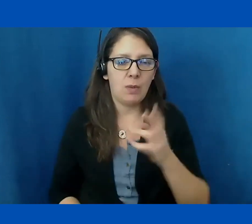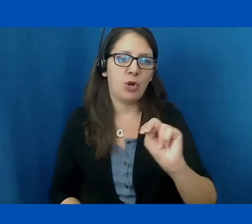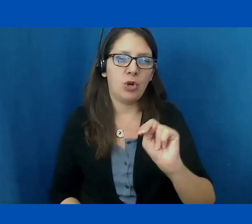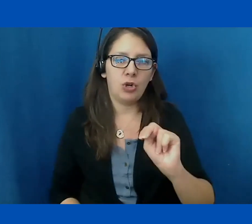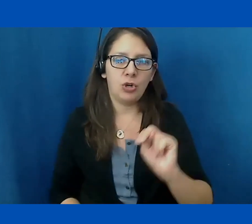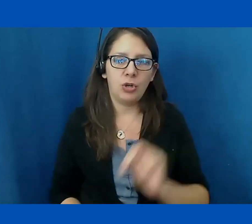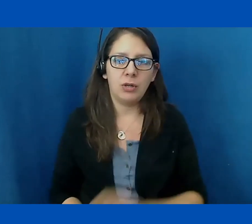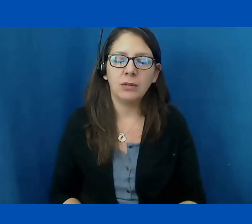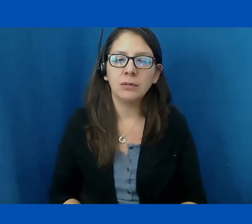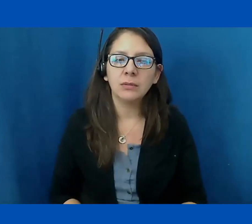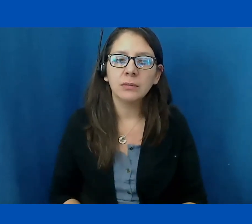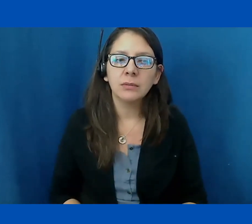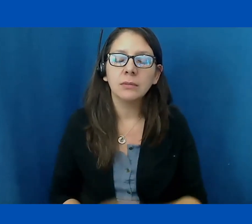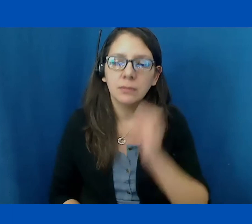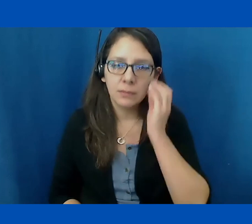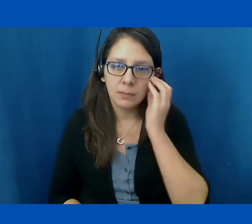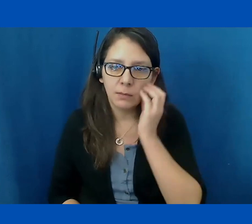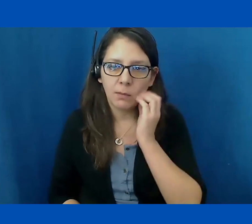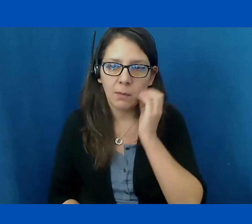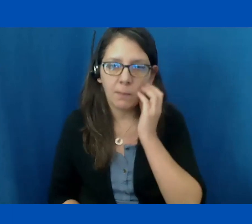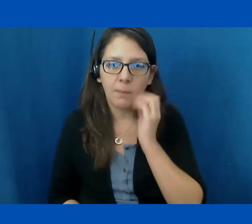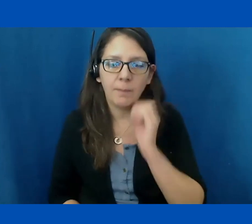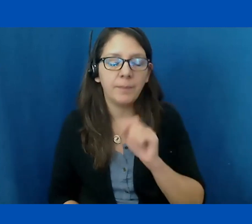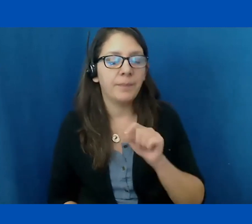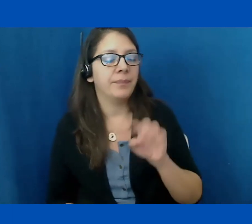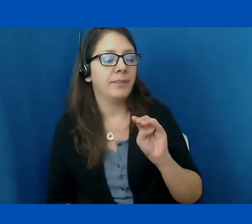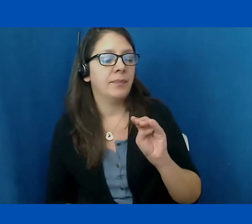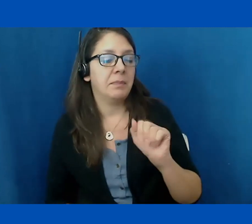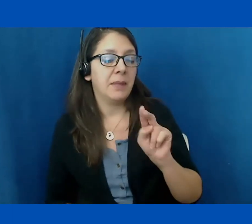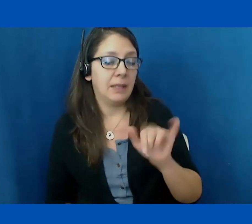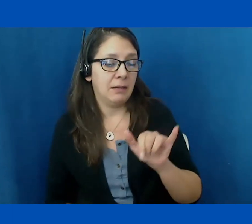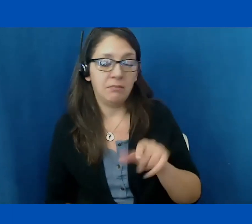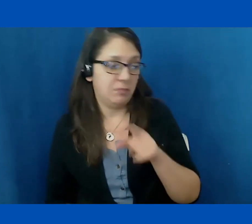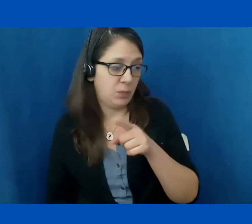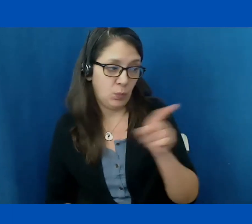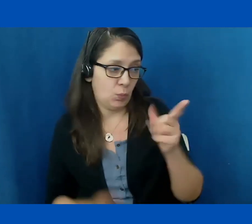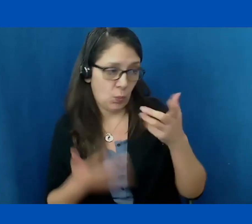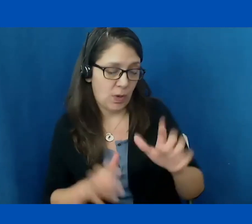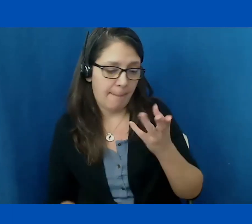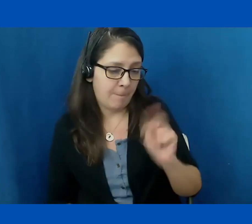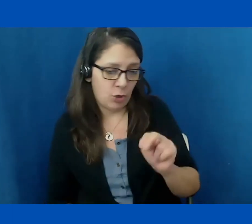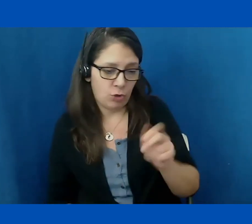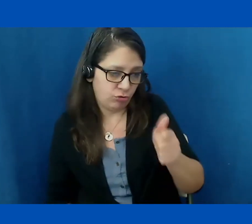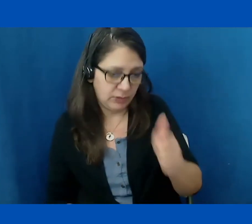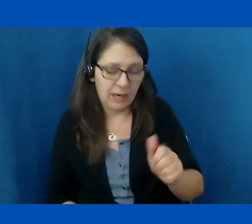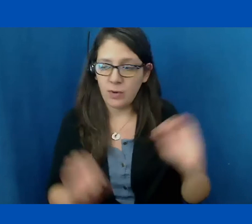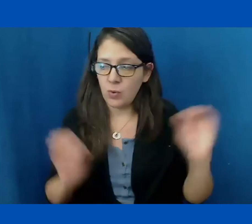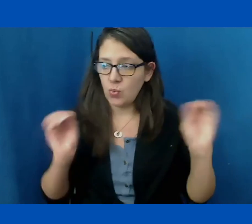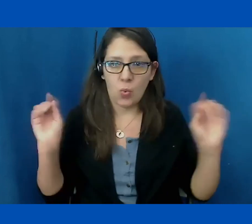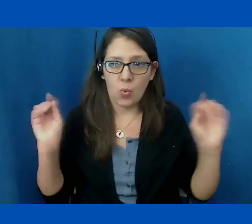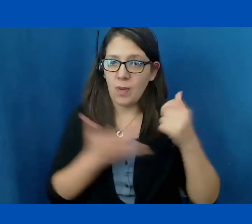Well, the coolest thing, when there's nobody around and you don't want to burn yourself, there are a lot